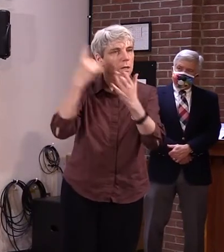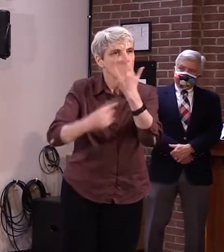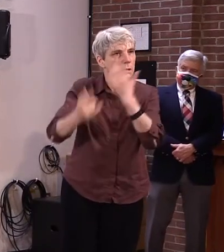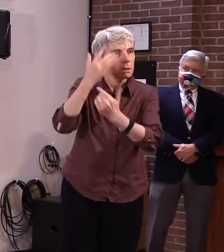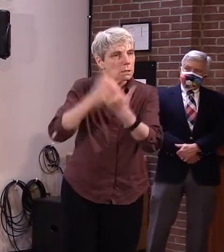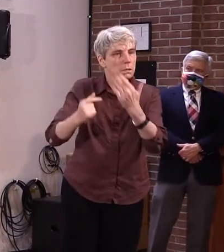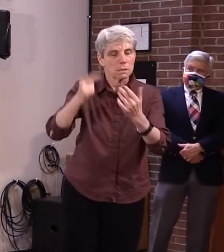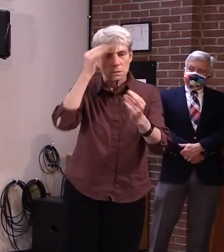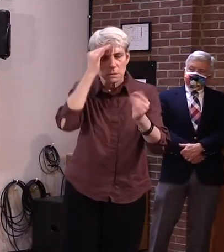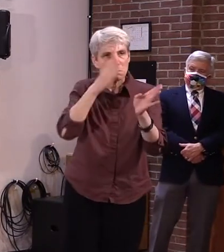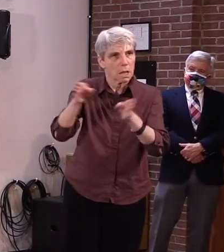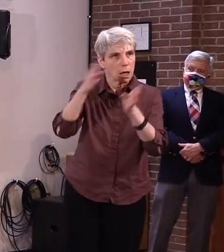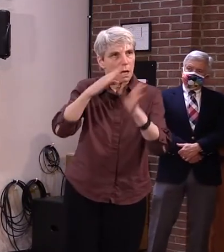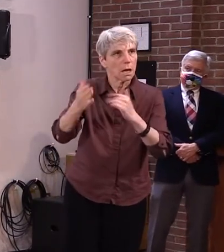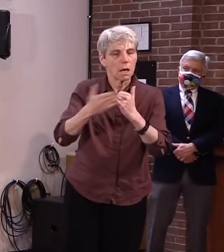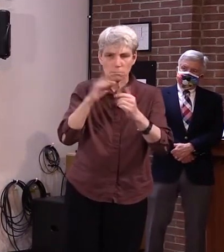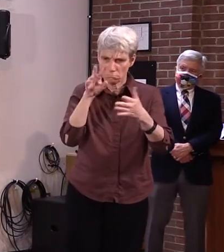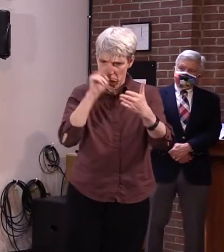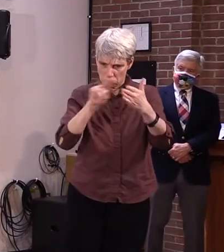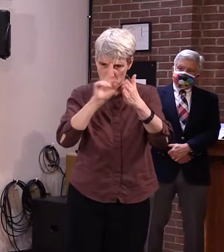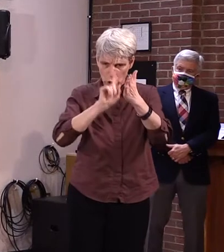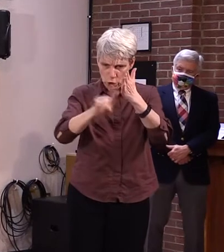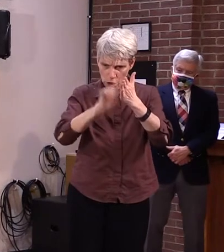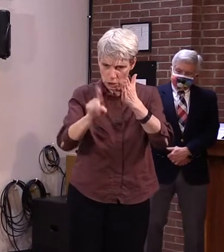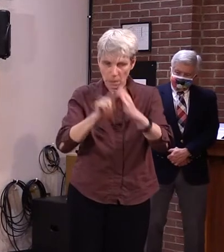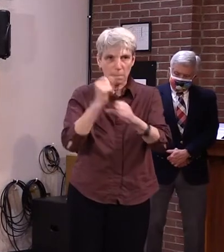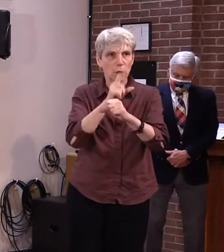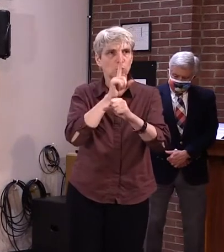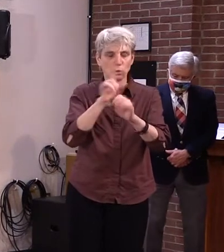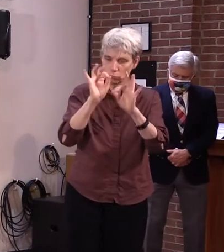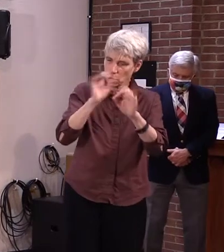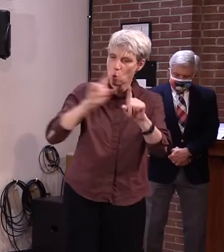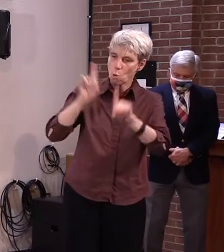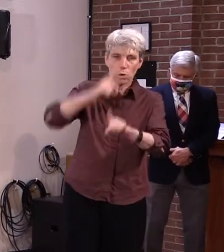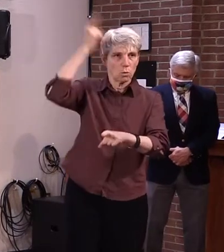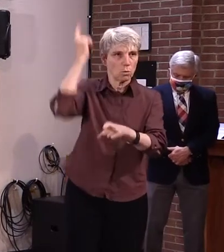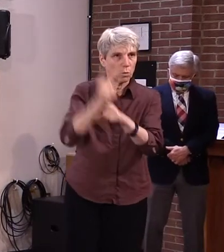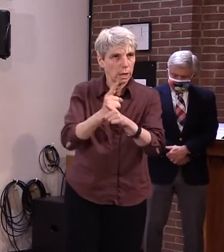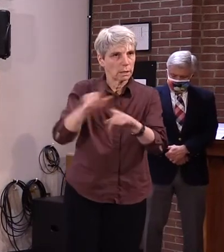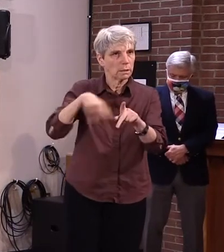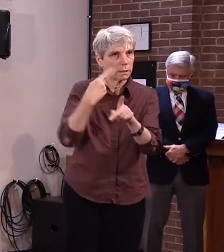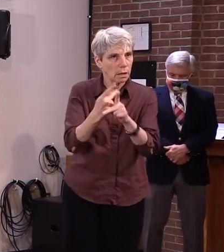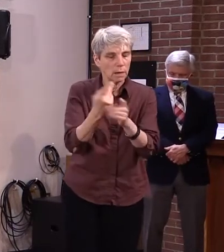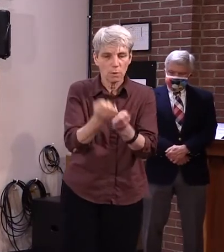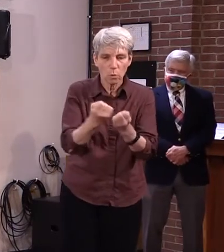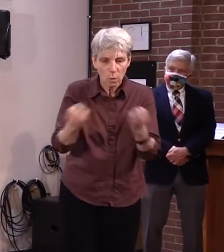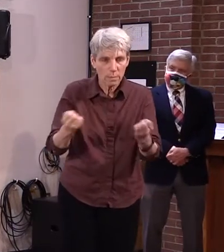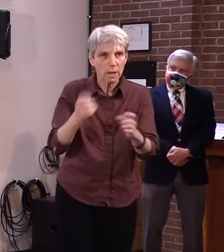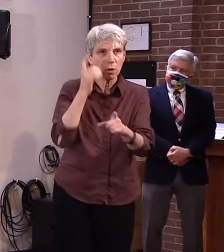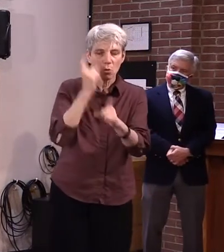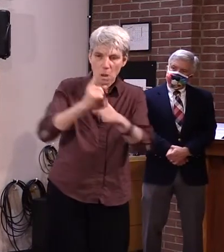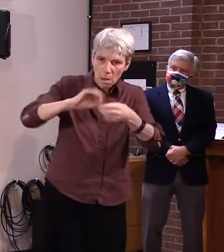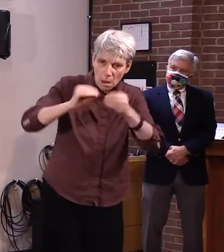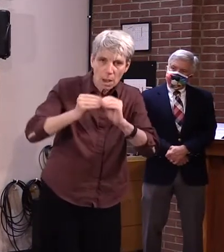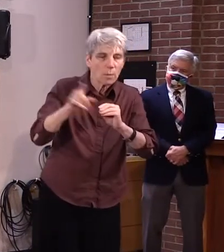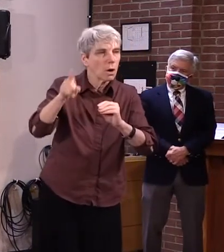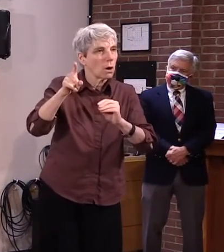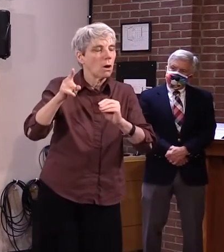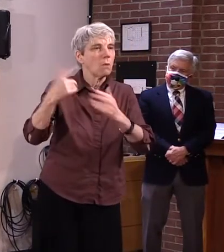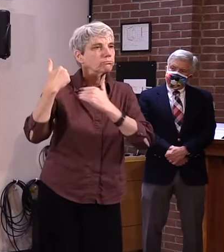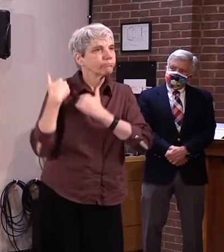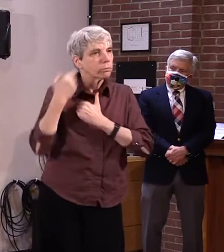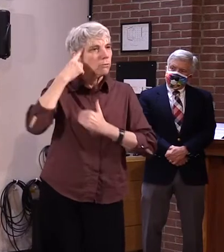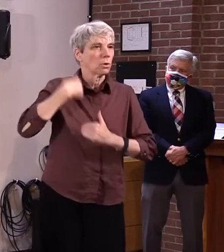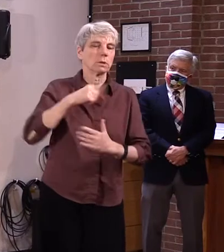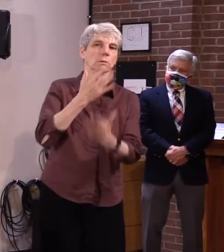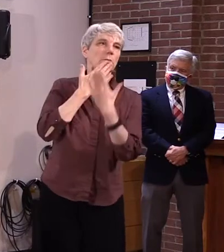purchase of personal protective equipment to ensure we're getting the right items and the right quantities for all Vermonters to support this